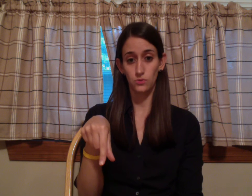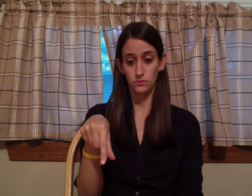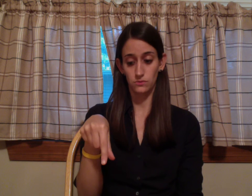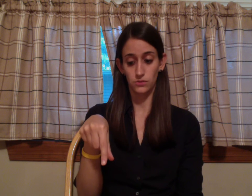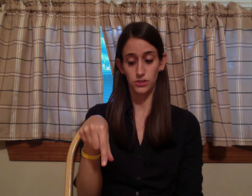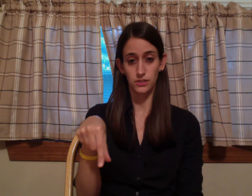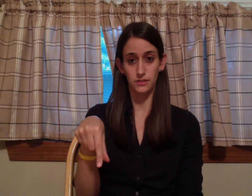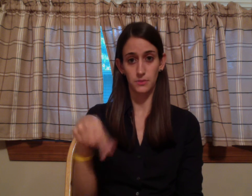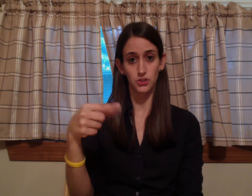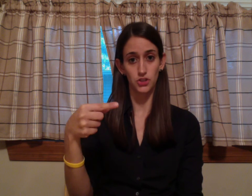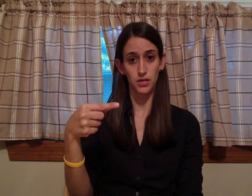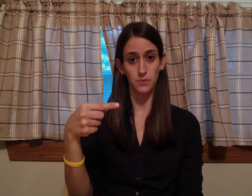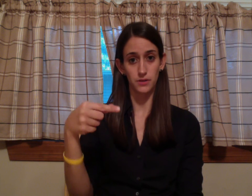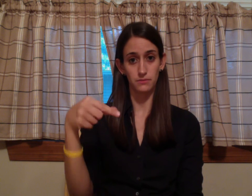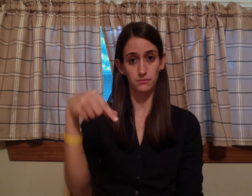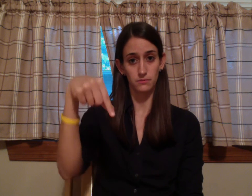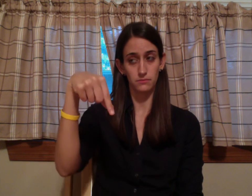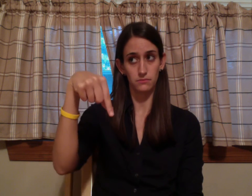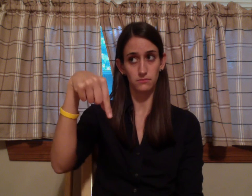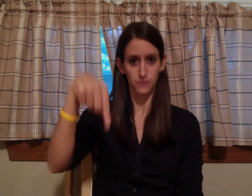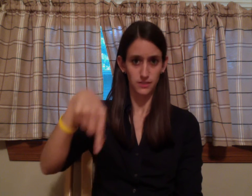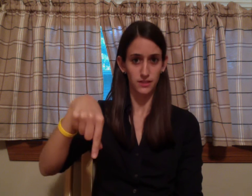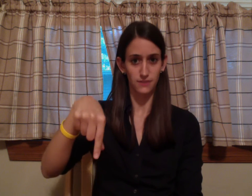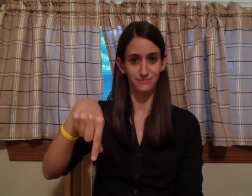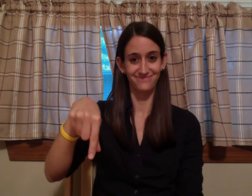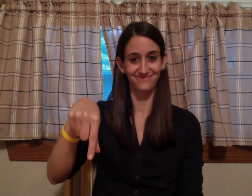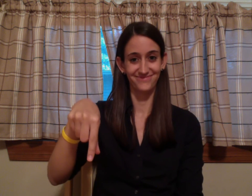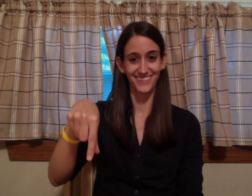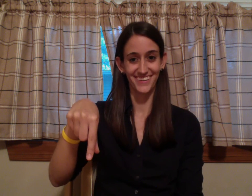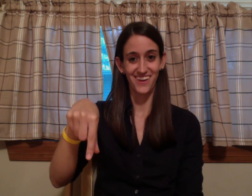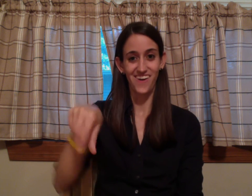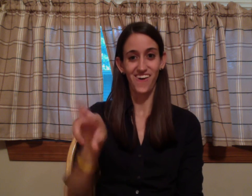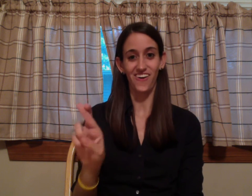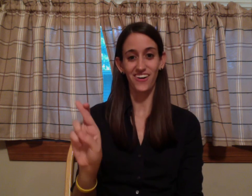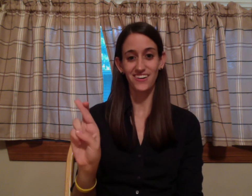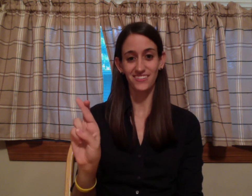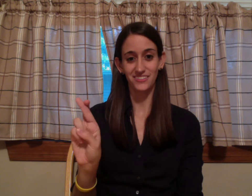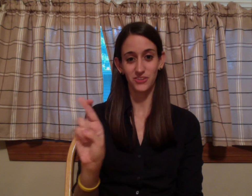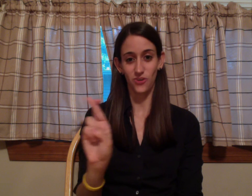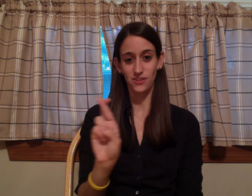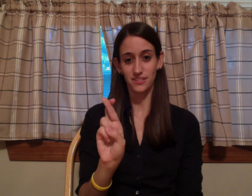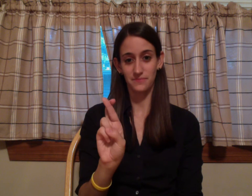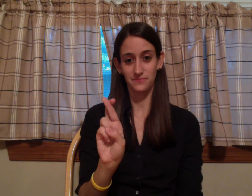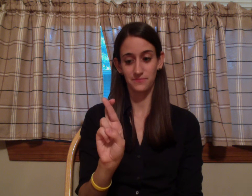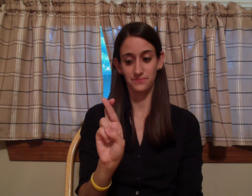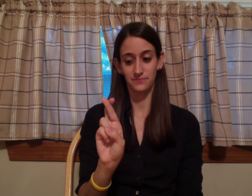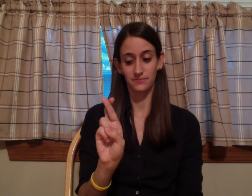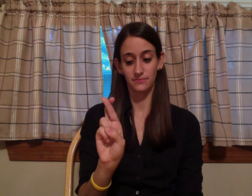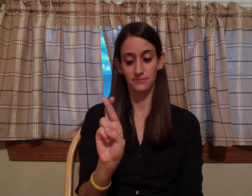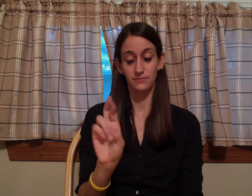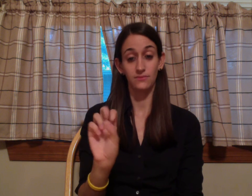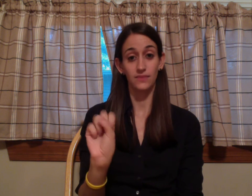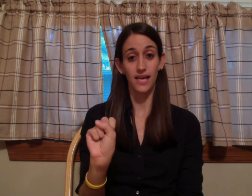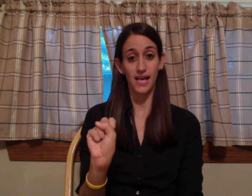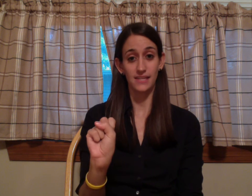which is the same as G, but facing down, R, crossed, S,